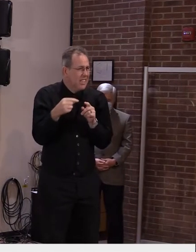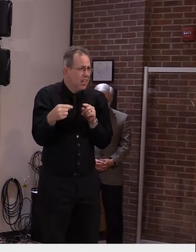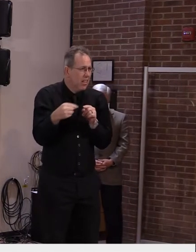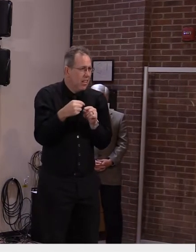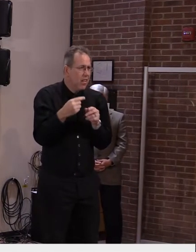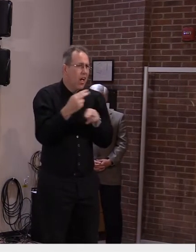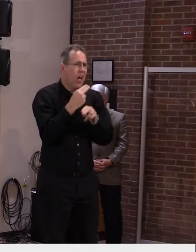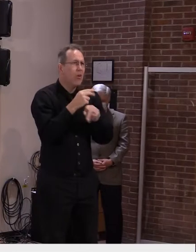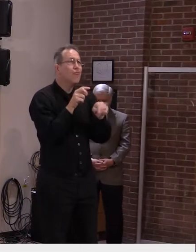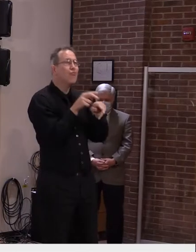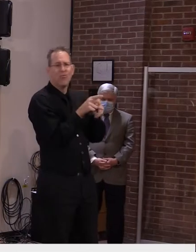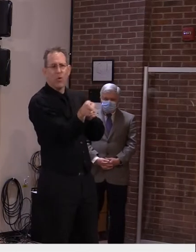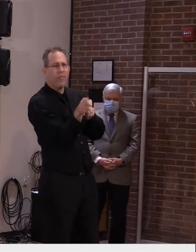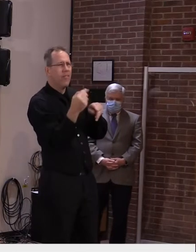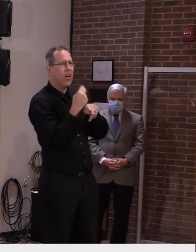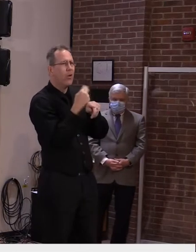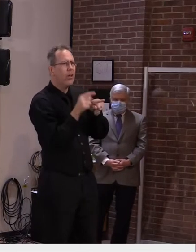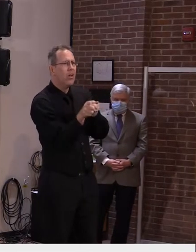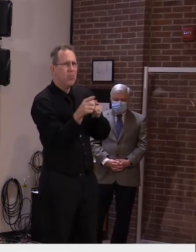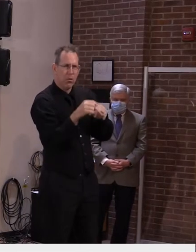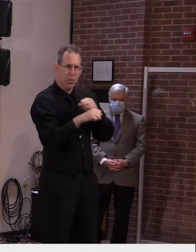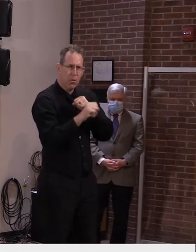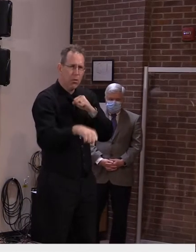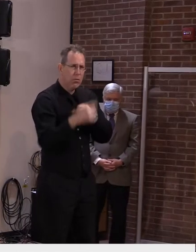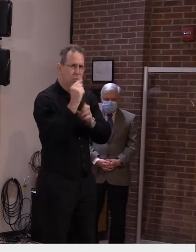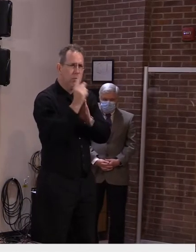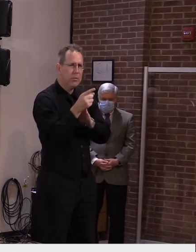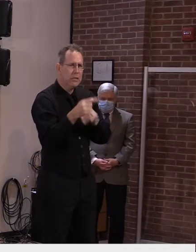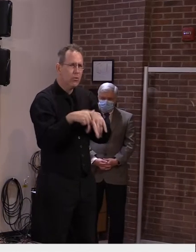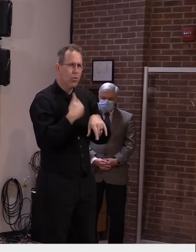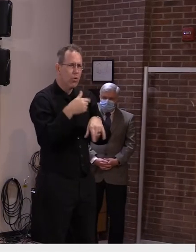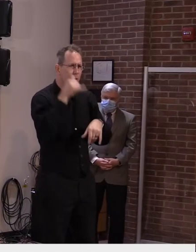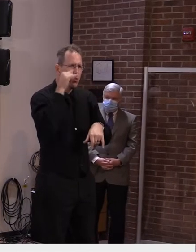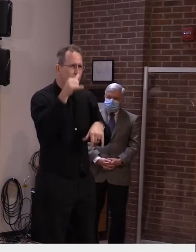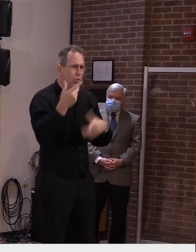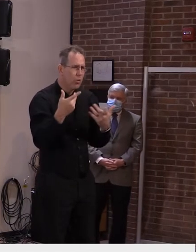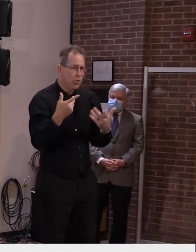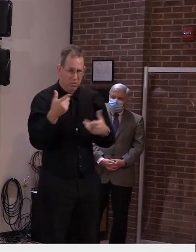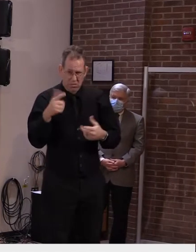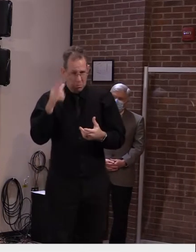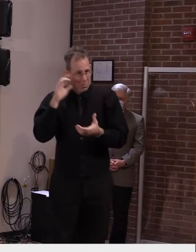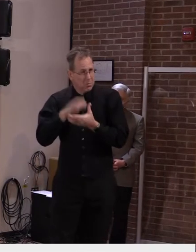previous statements that the St. Albans Barracks has enough troopers?